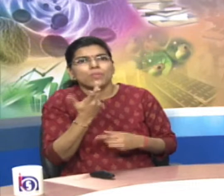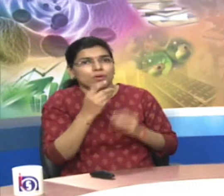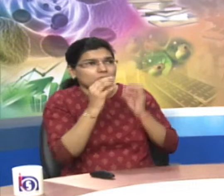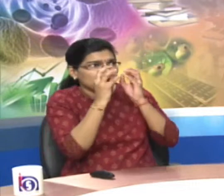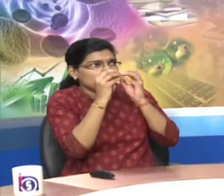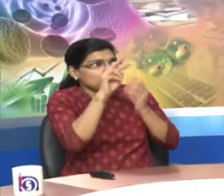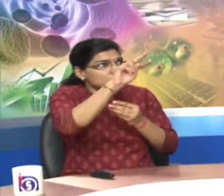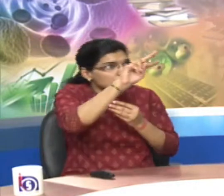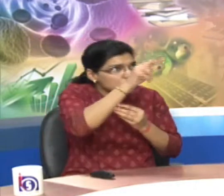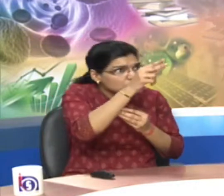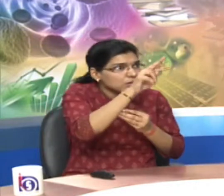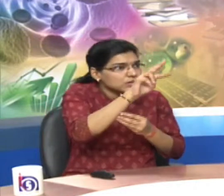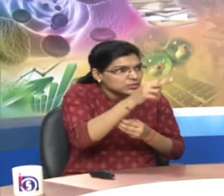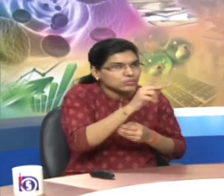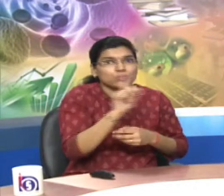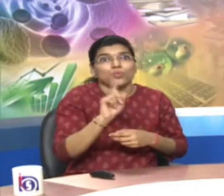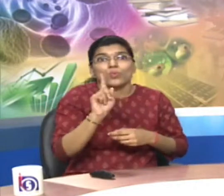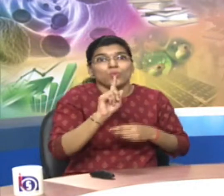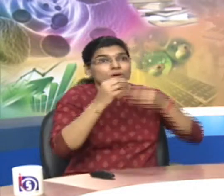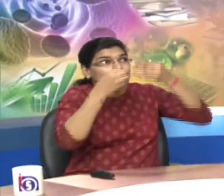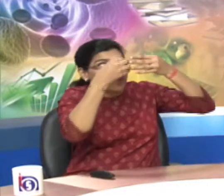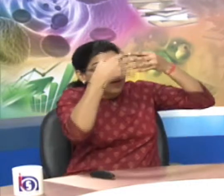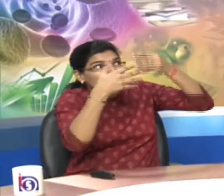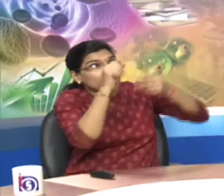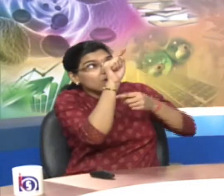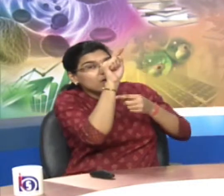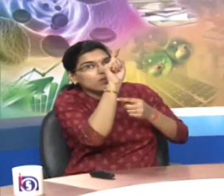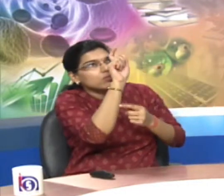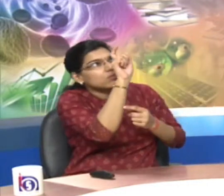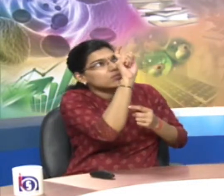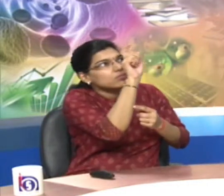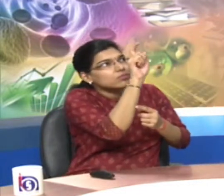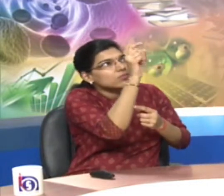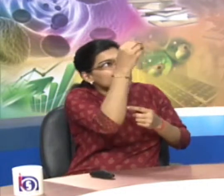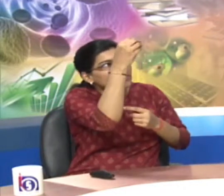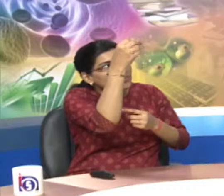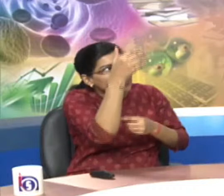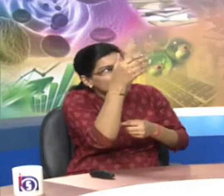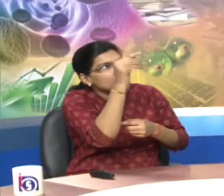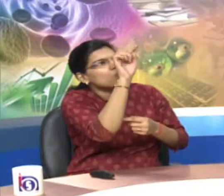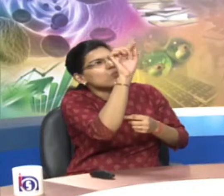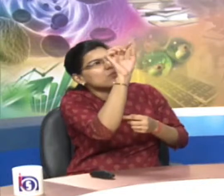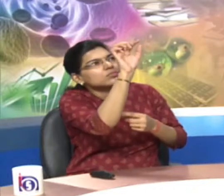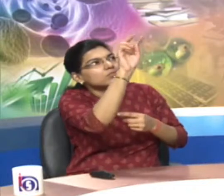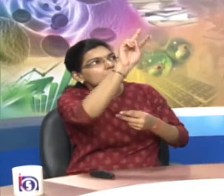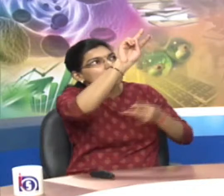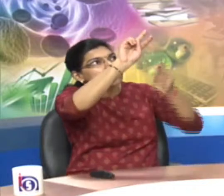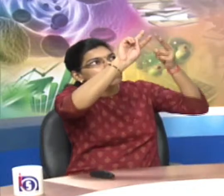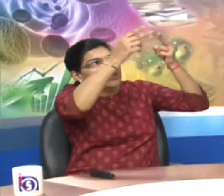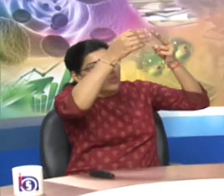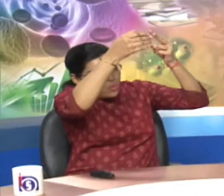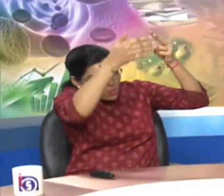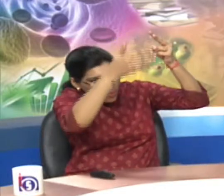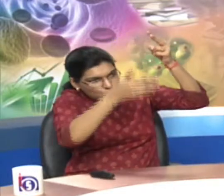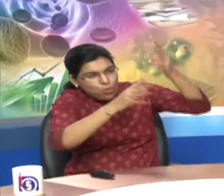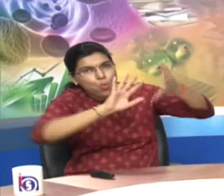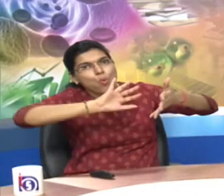make some changes in the text. You want to make the changes in the